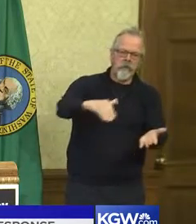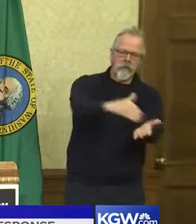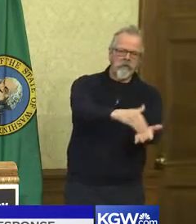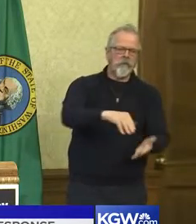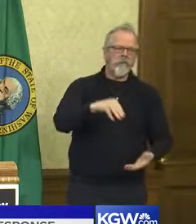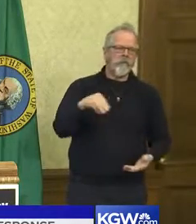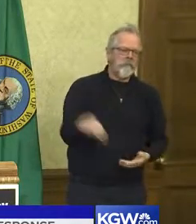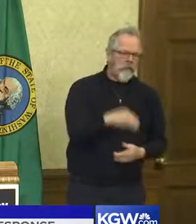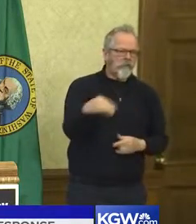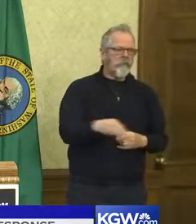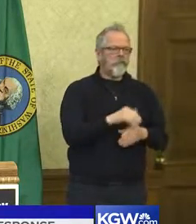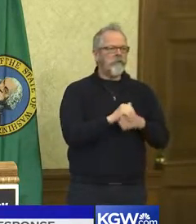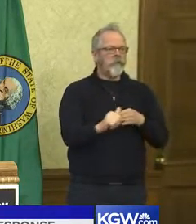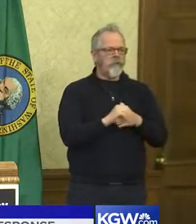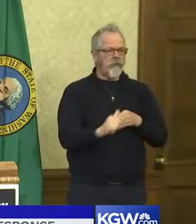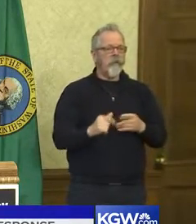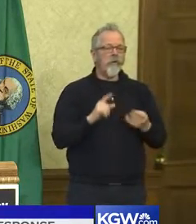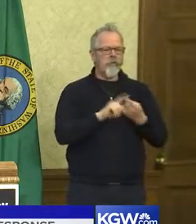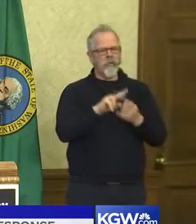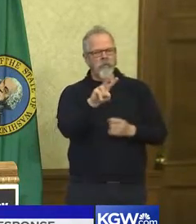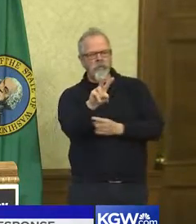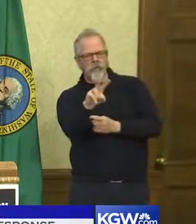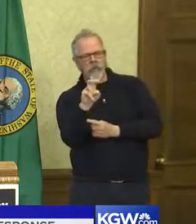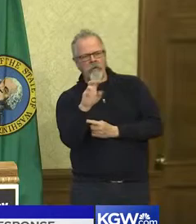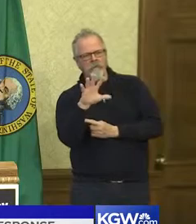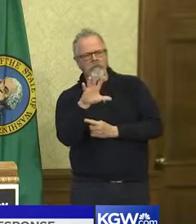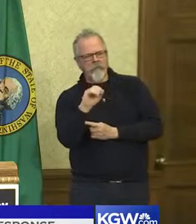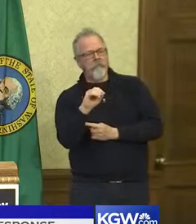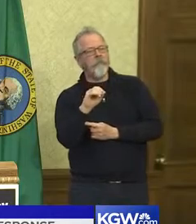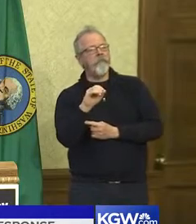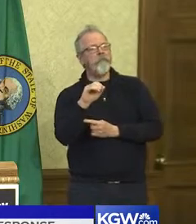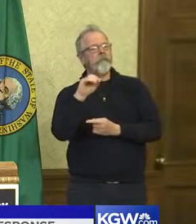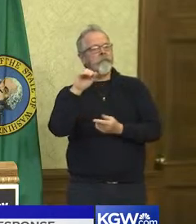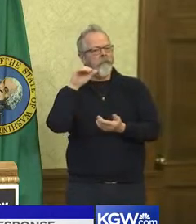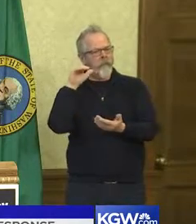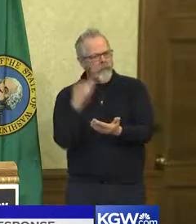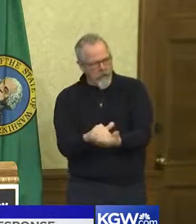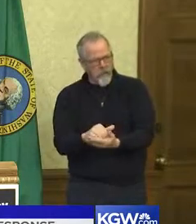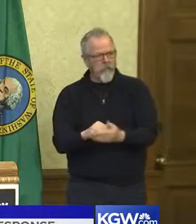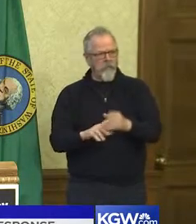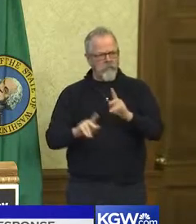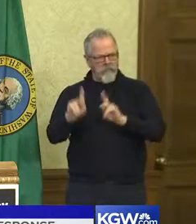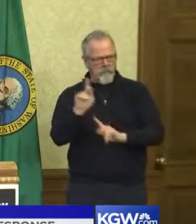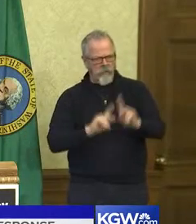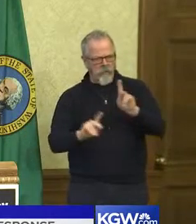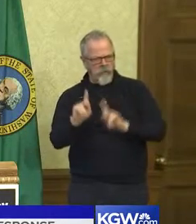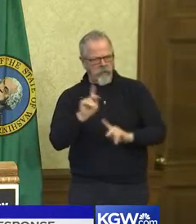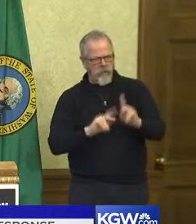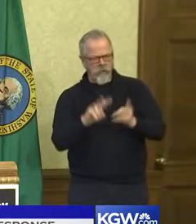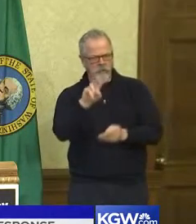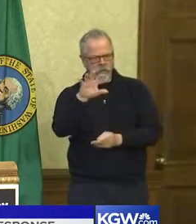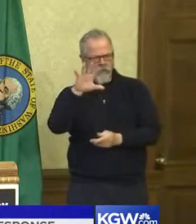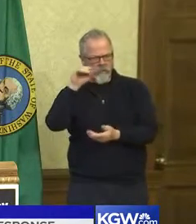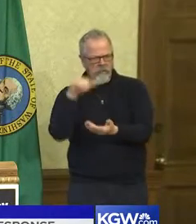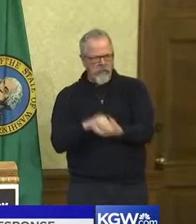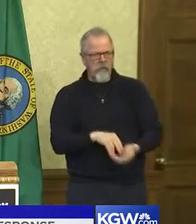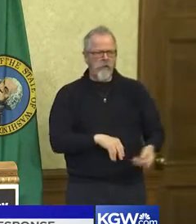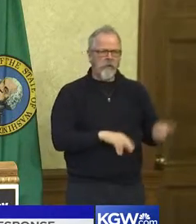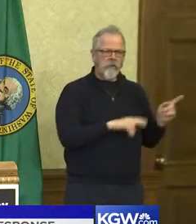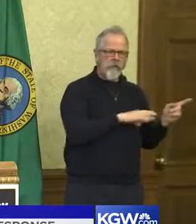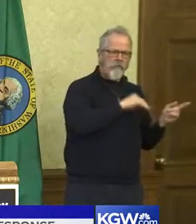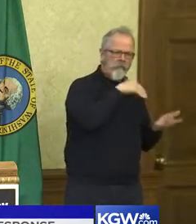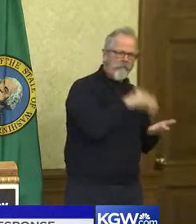March 16th. This is the most that has been paid in any week since the program began in the Great Depression in